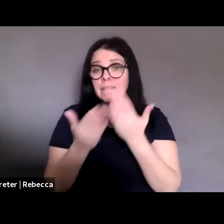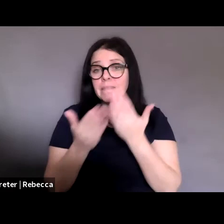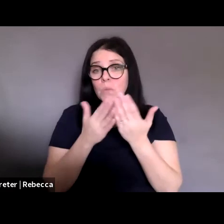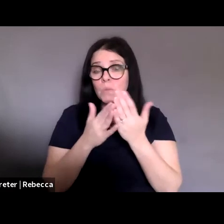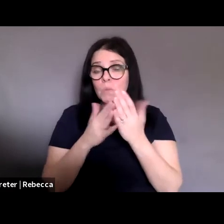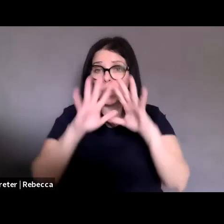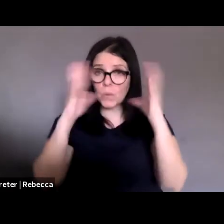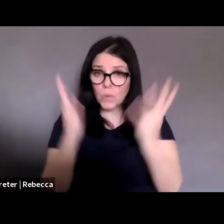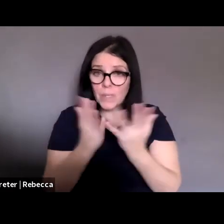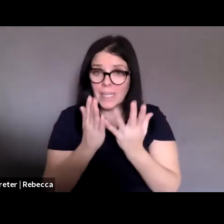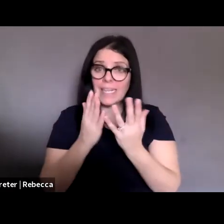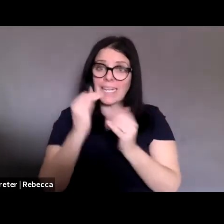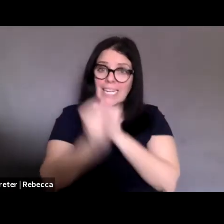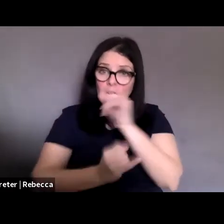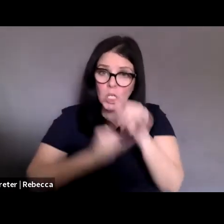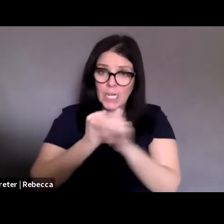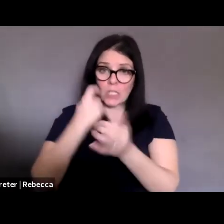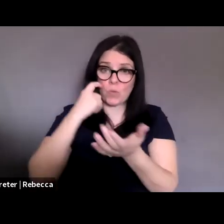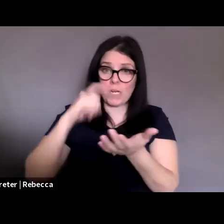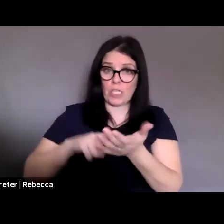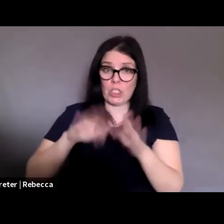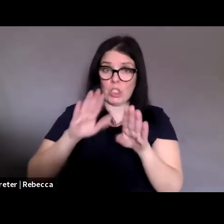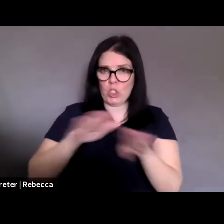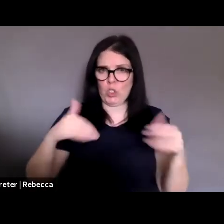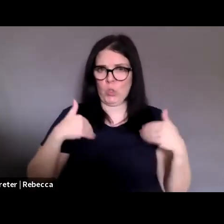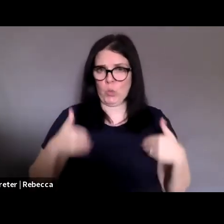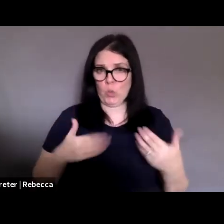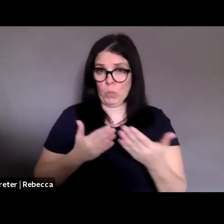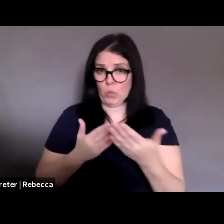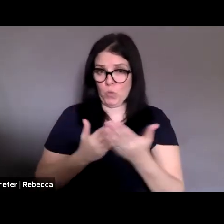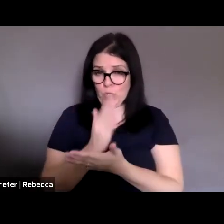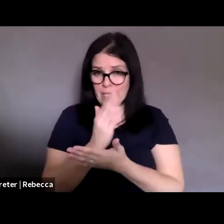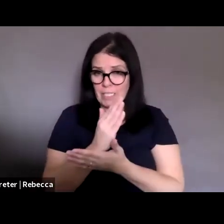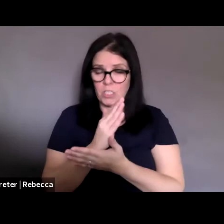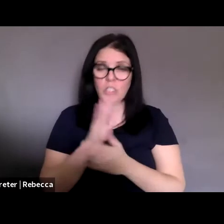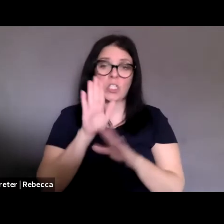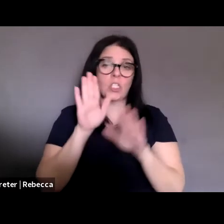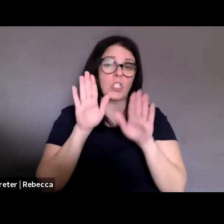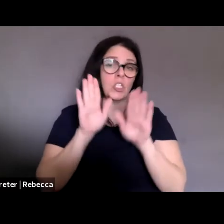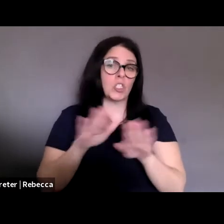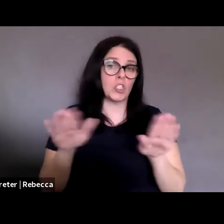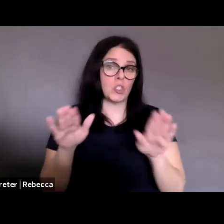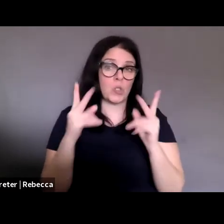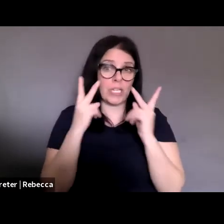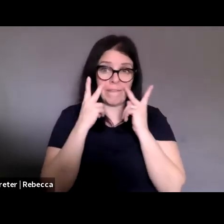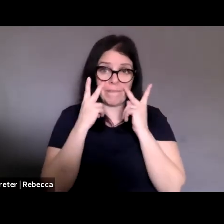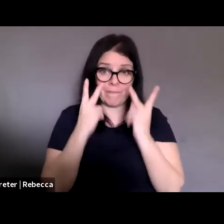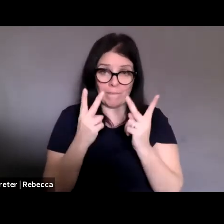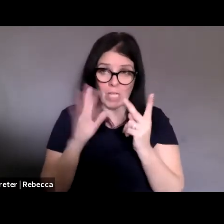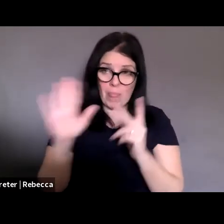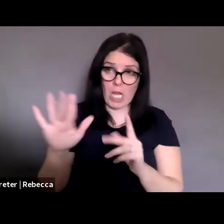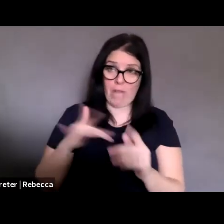of children, children's views were discounted in 79% of those